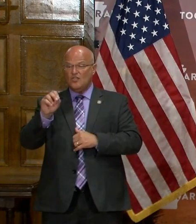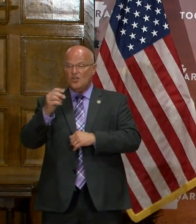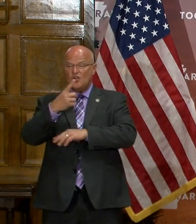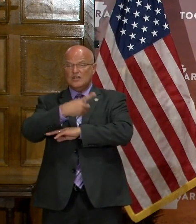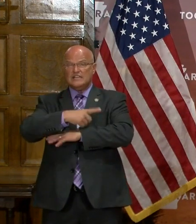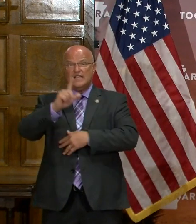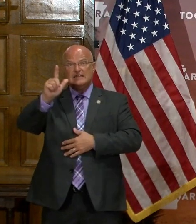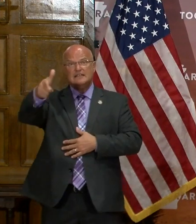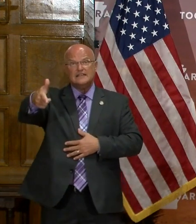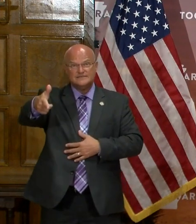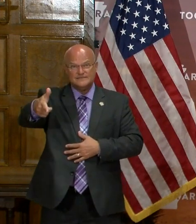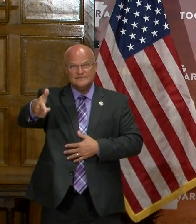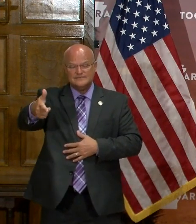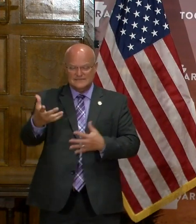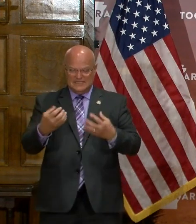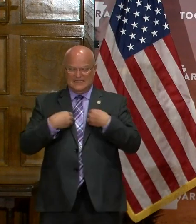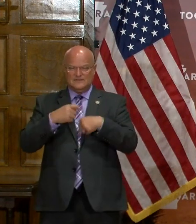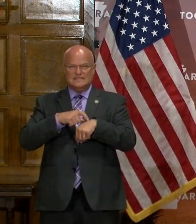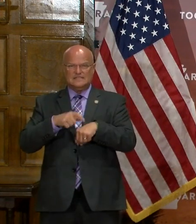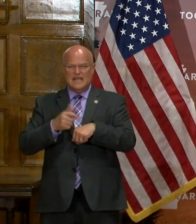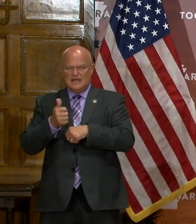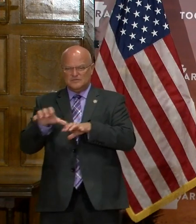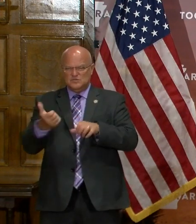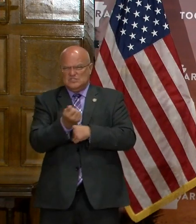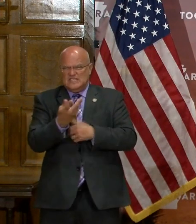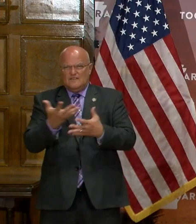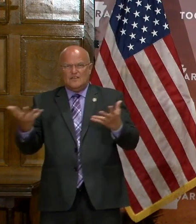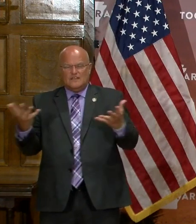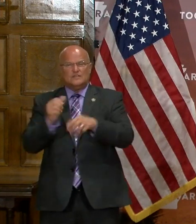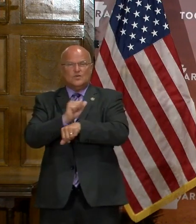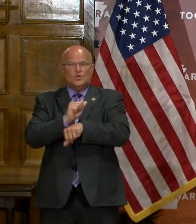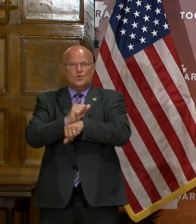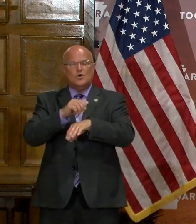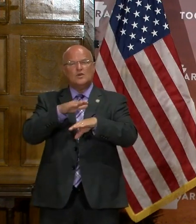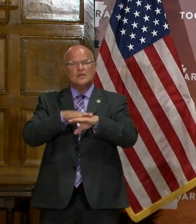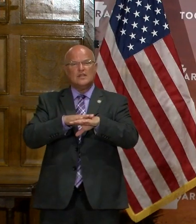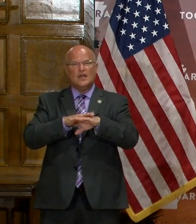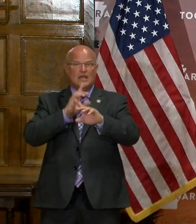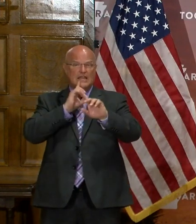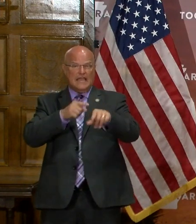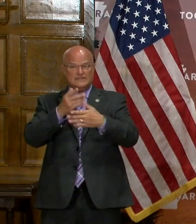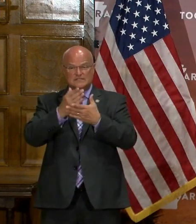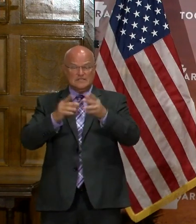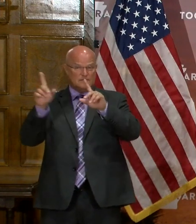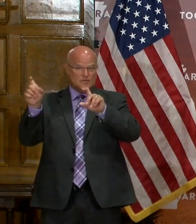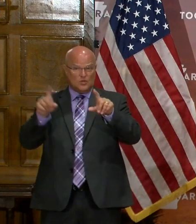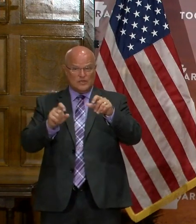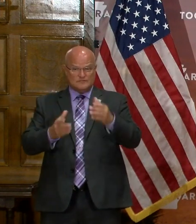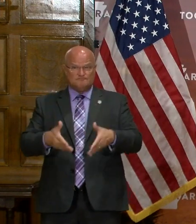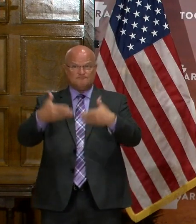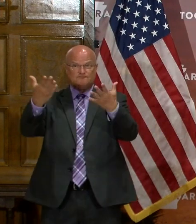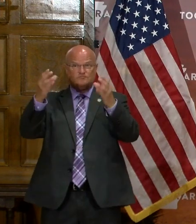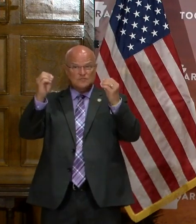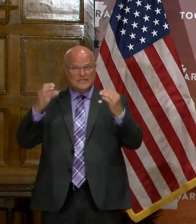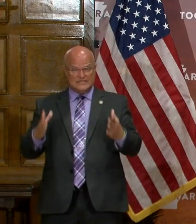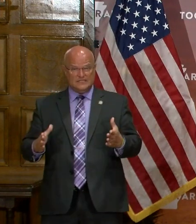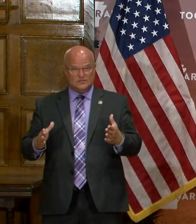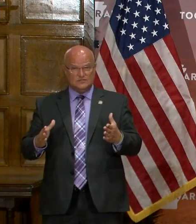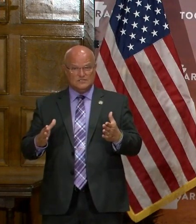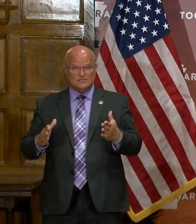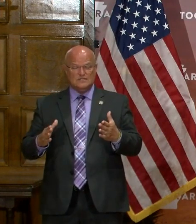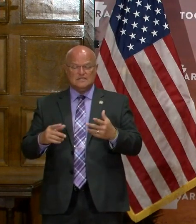out. That gives us time to do a number of things, working on answering some of the questions raised by the